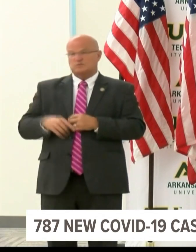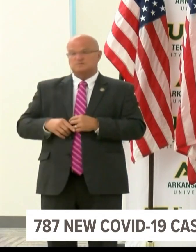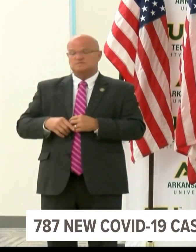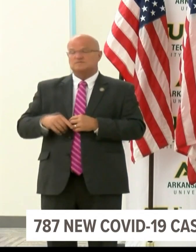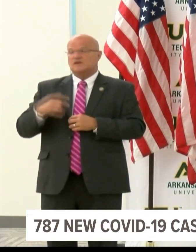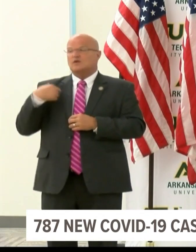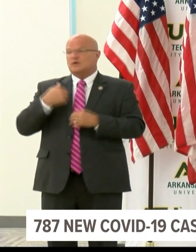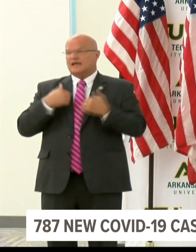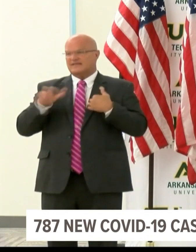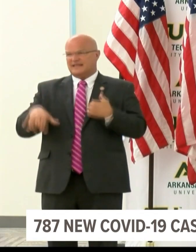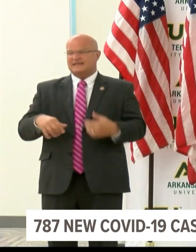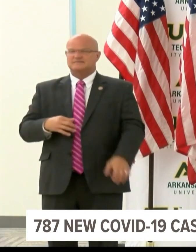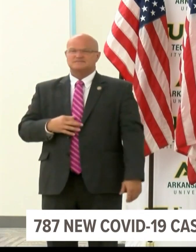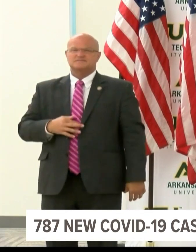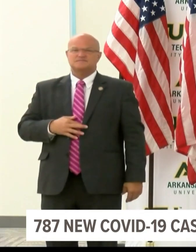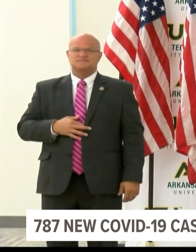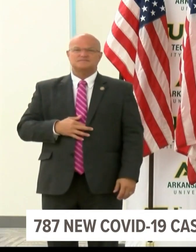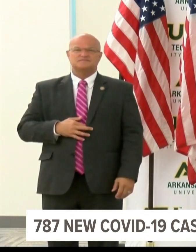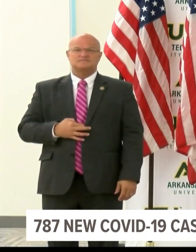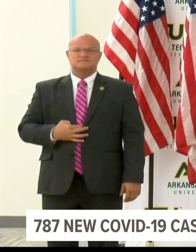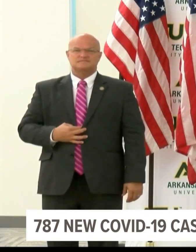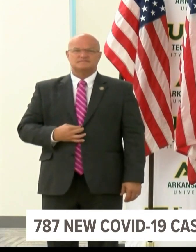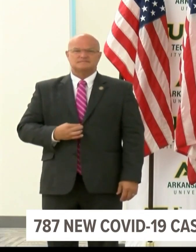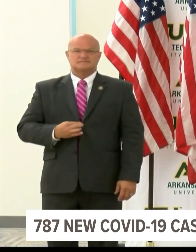and we do have that.